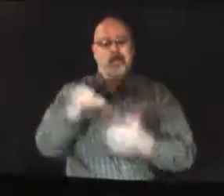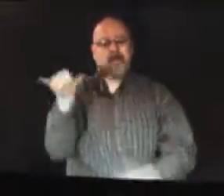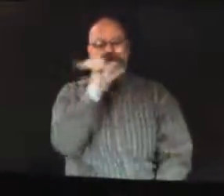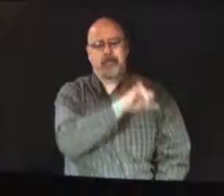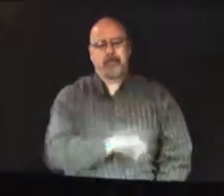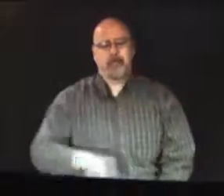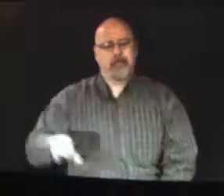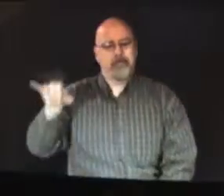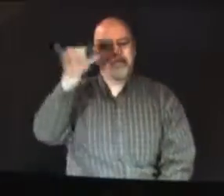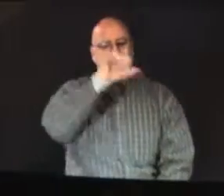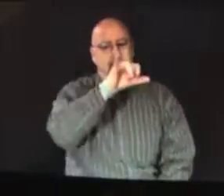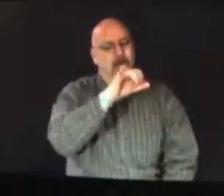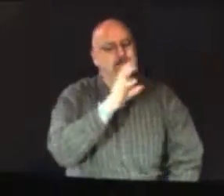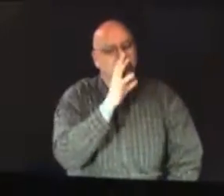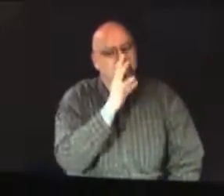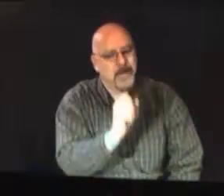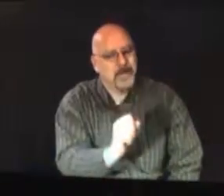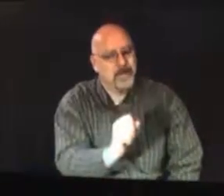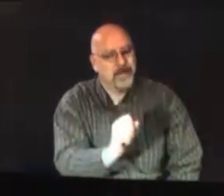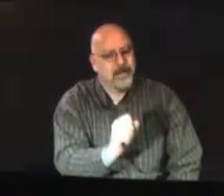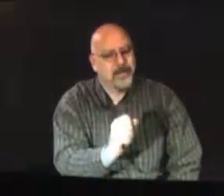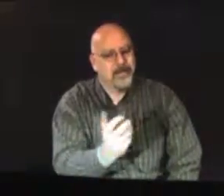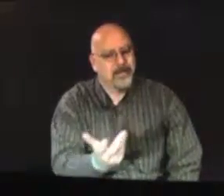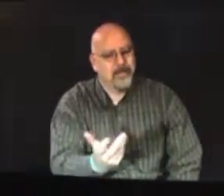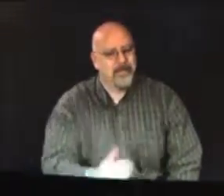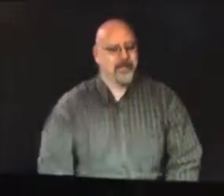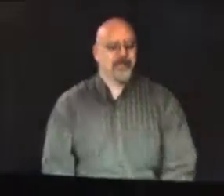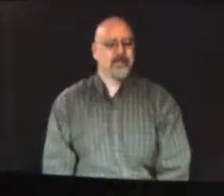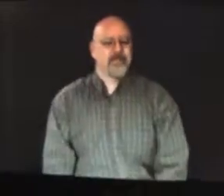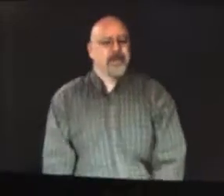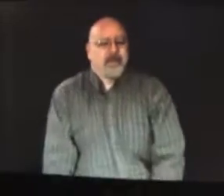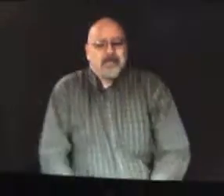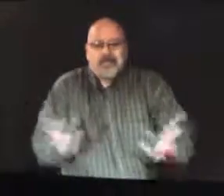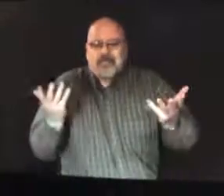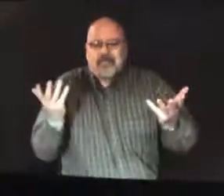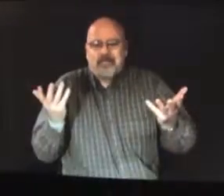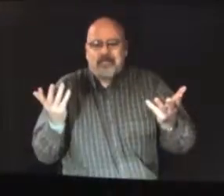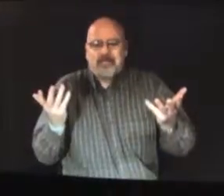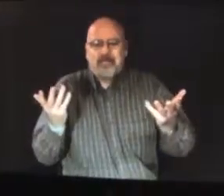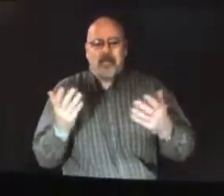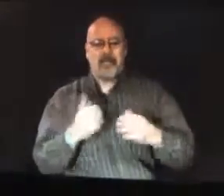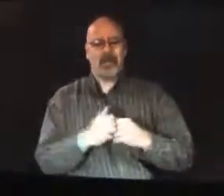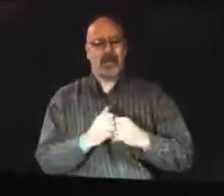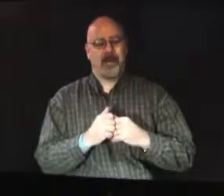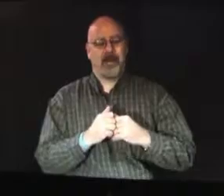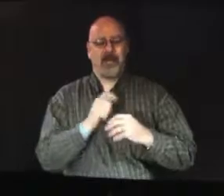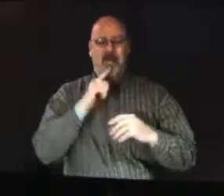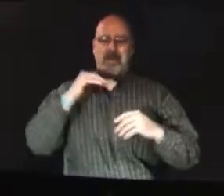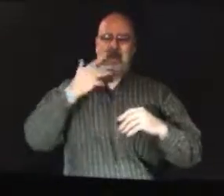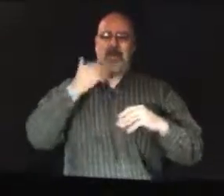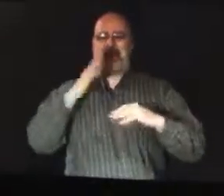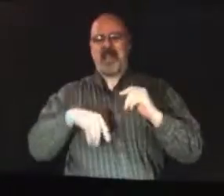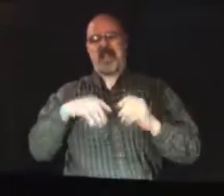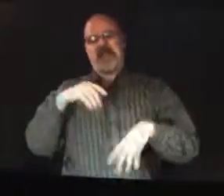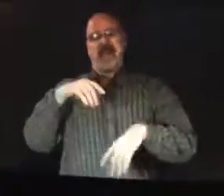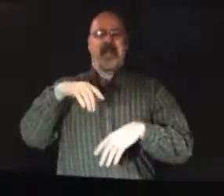And the Chinese language, they speak differently, but they all write the same way. That's a little strange.